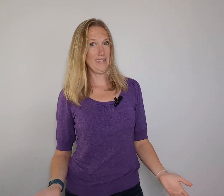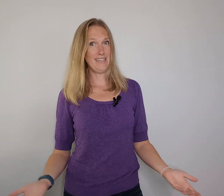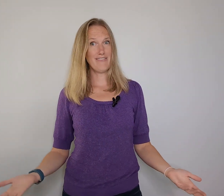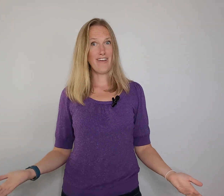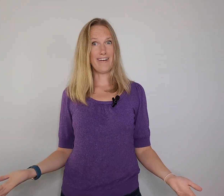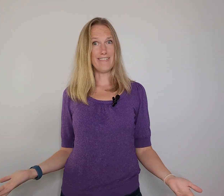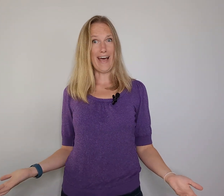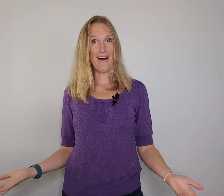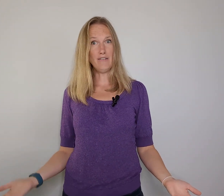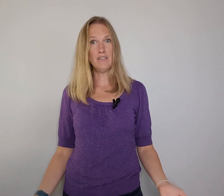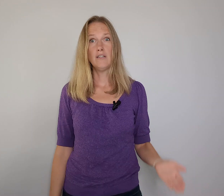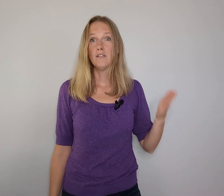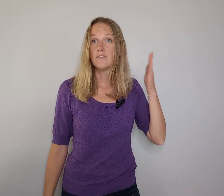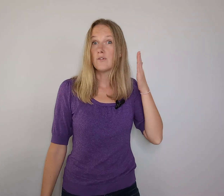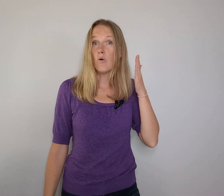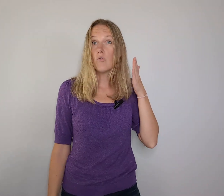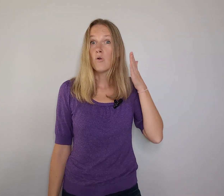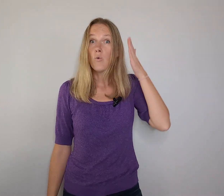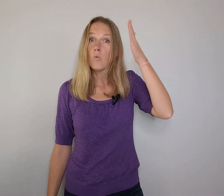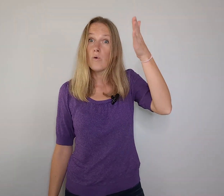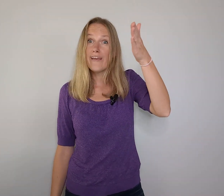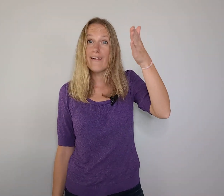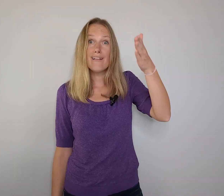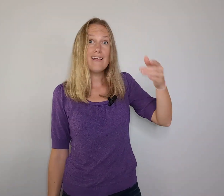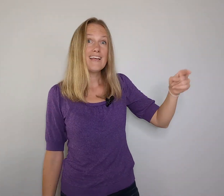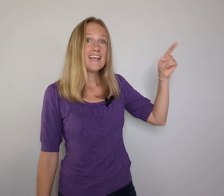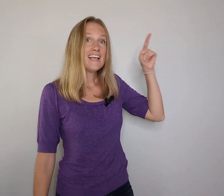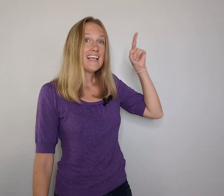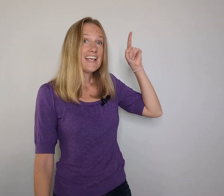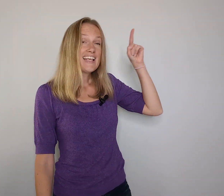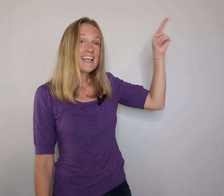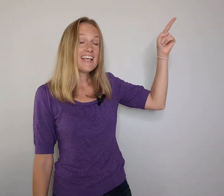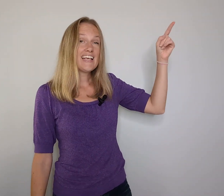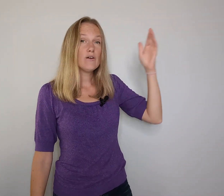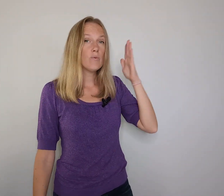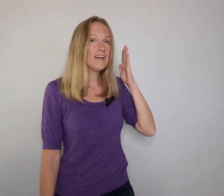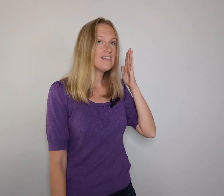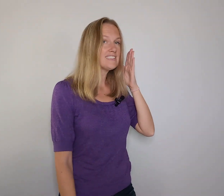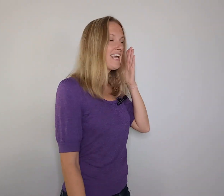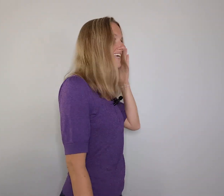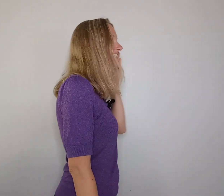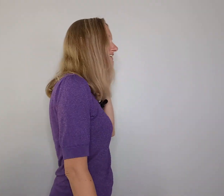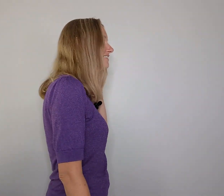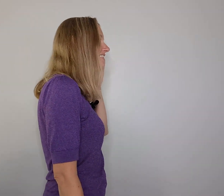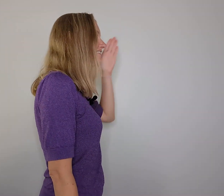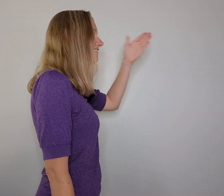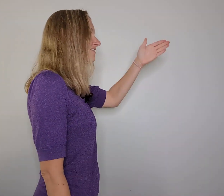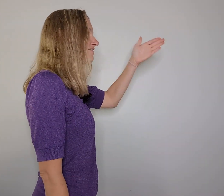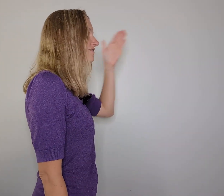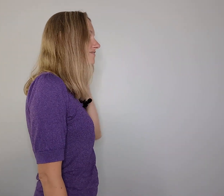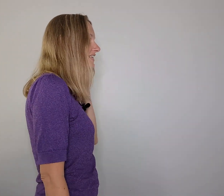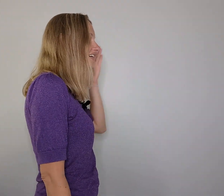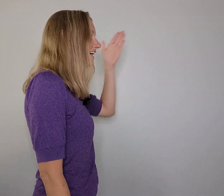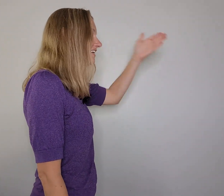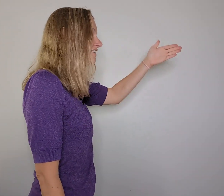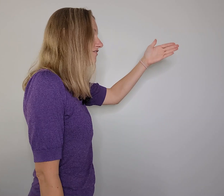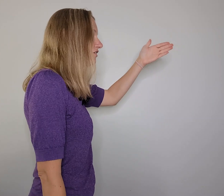he fail now? So will is a handout, kind of in the